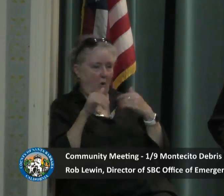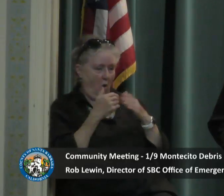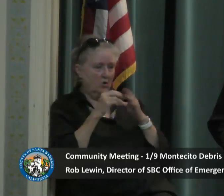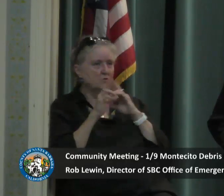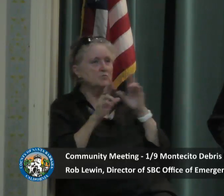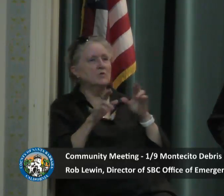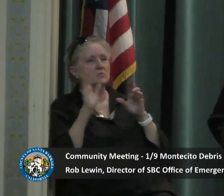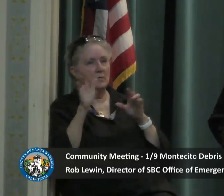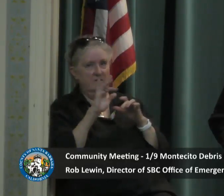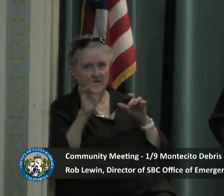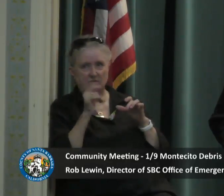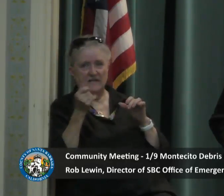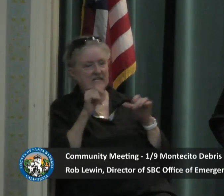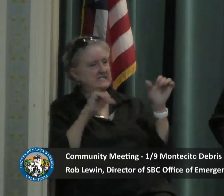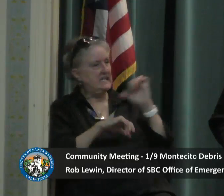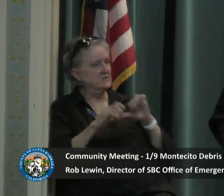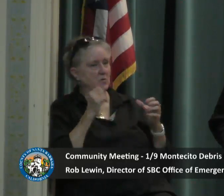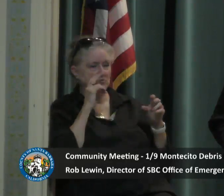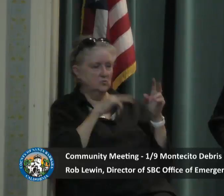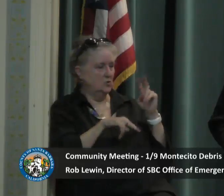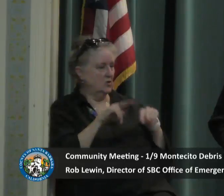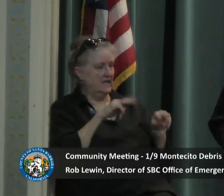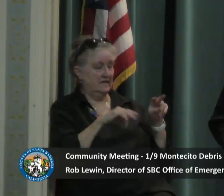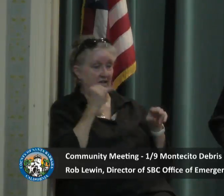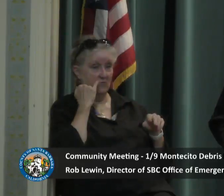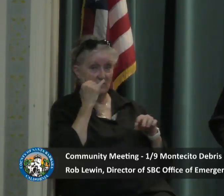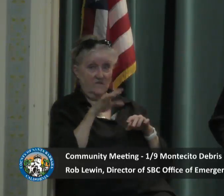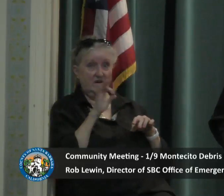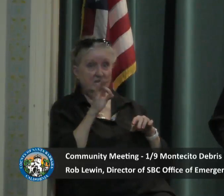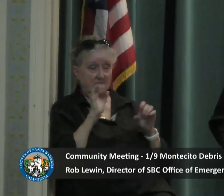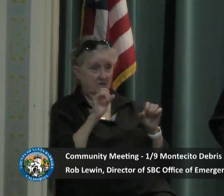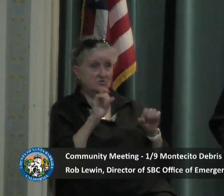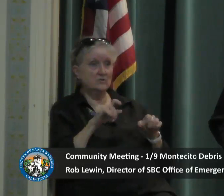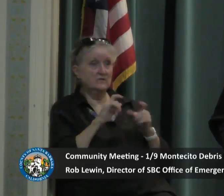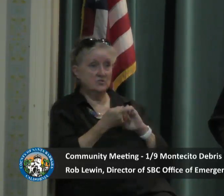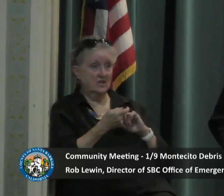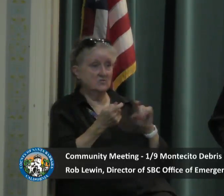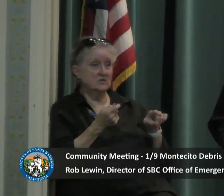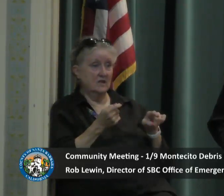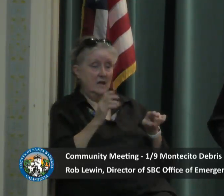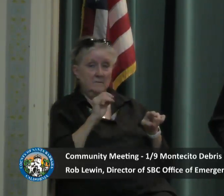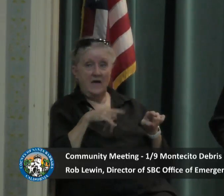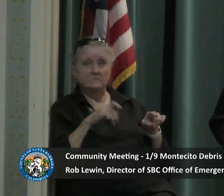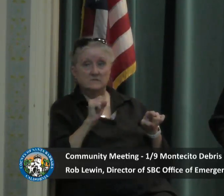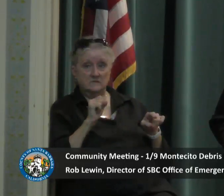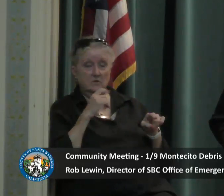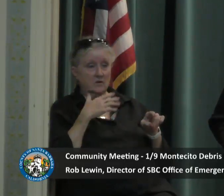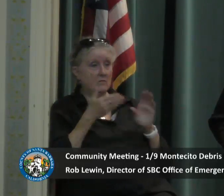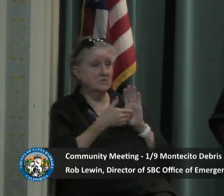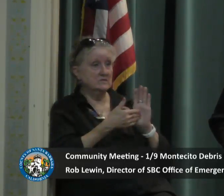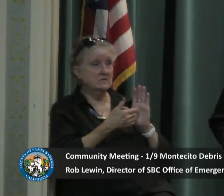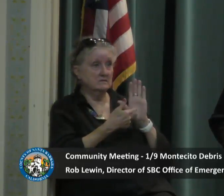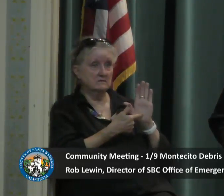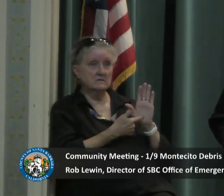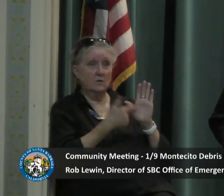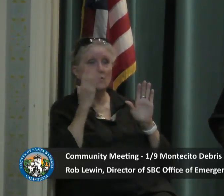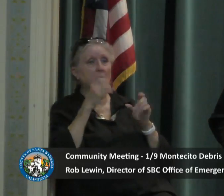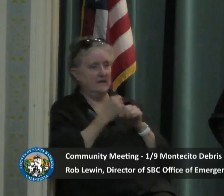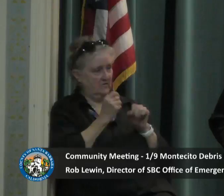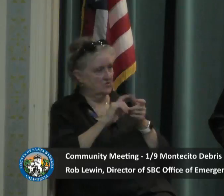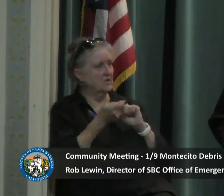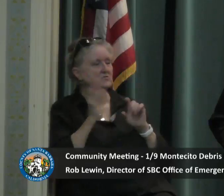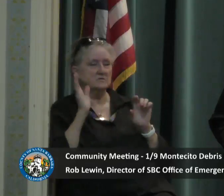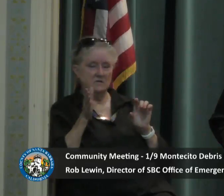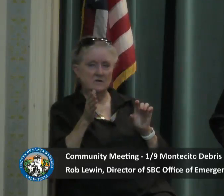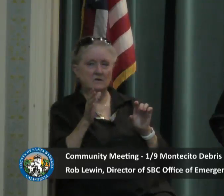will be available to any scientist that wants to look at them. And if we find that there should be changes in those maps that we presented tonight, we're going to make those